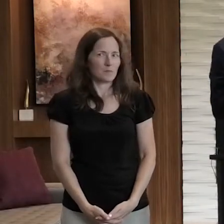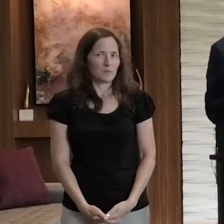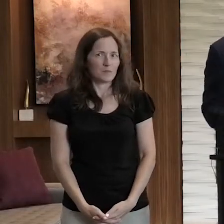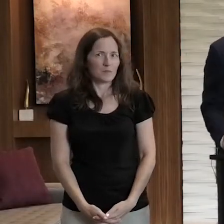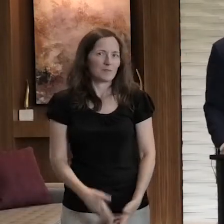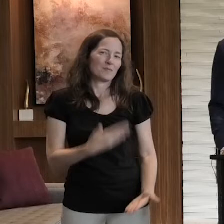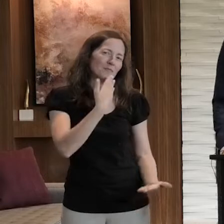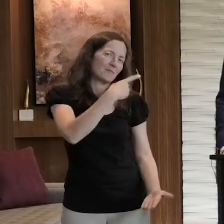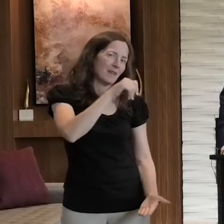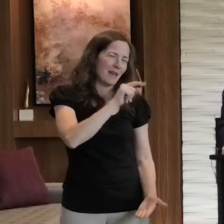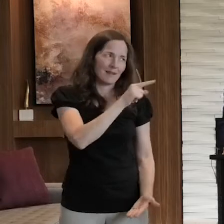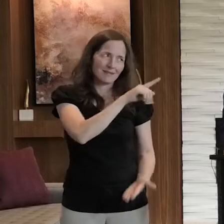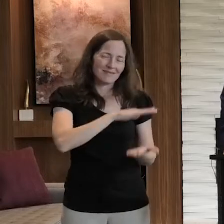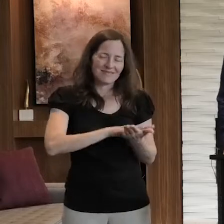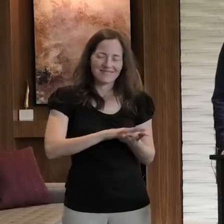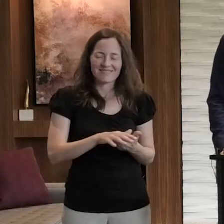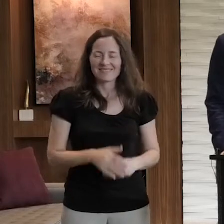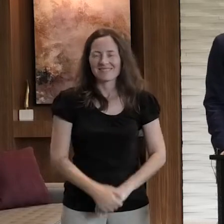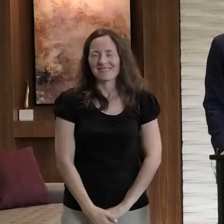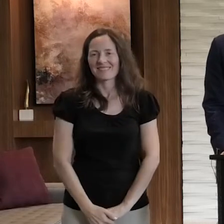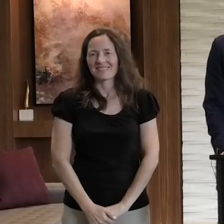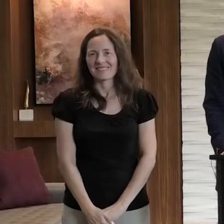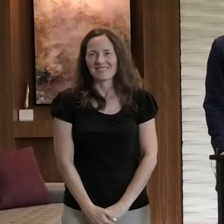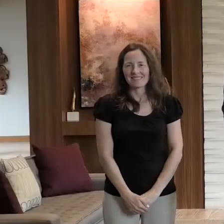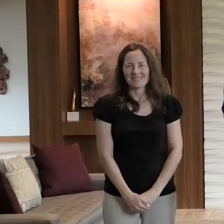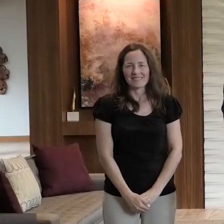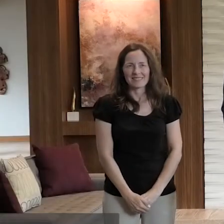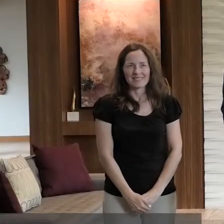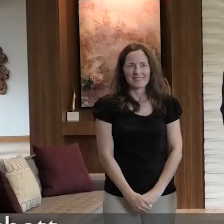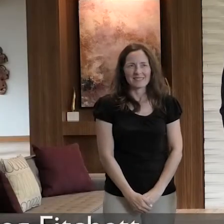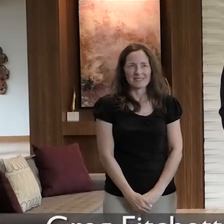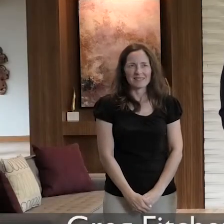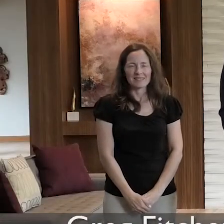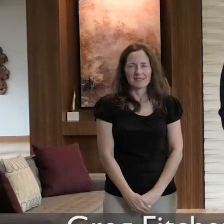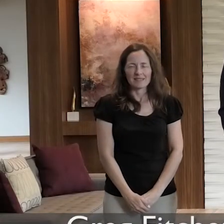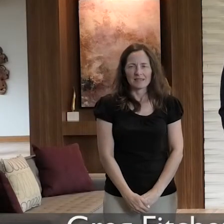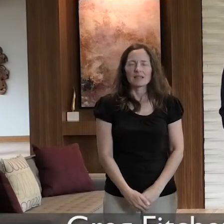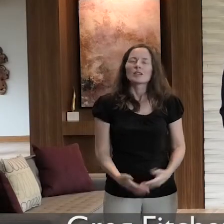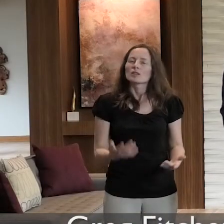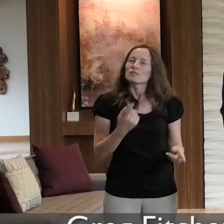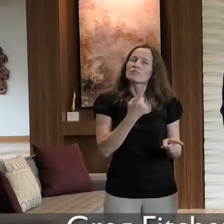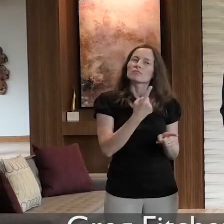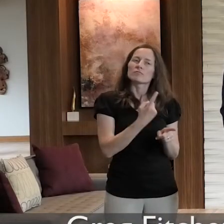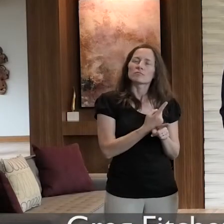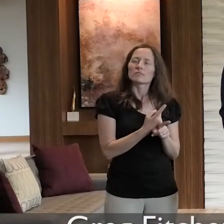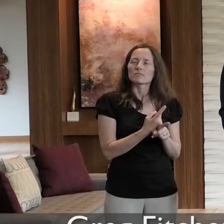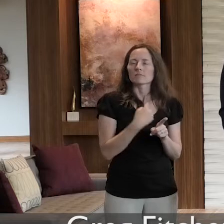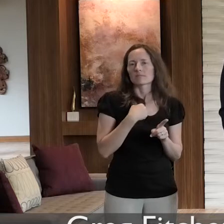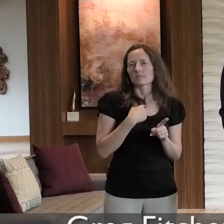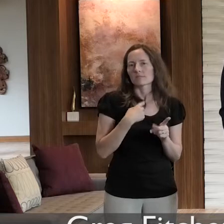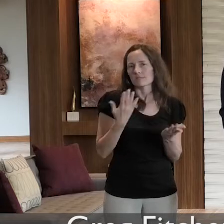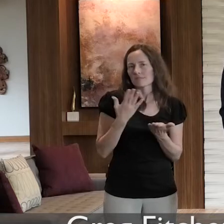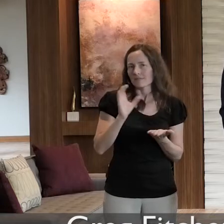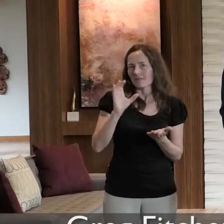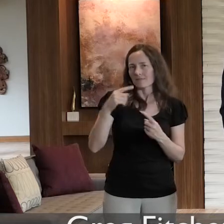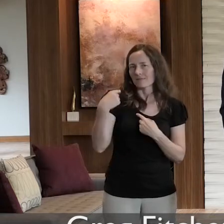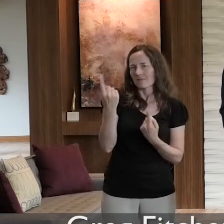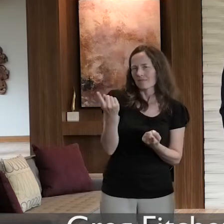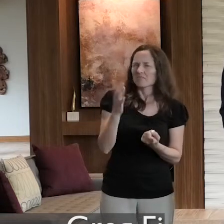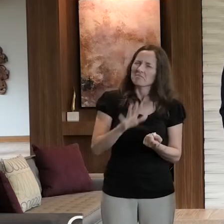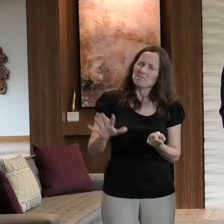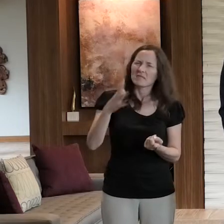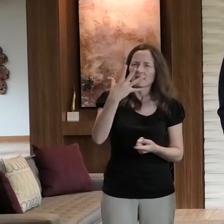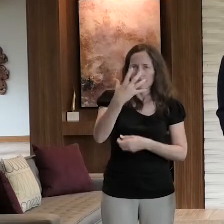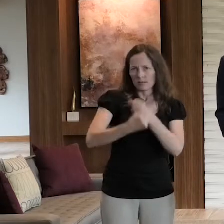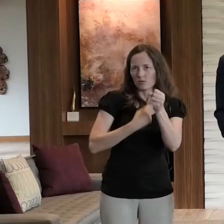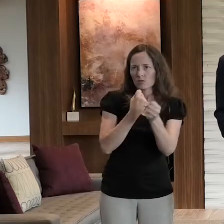Thanks, Pat. That's very kind. It is about 5 years, a little over 5 years that I've been here in Columbia, and one of the first meetings